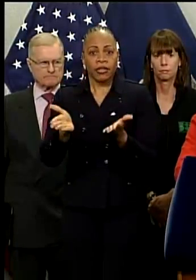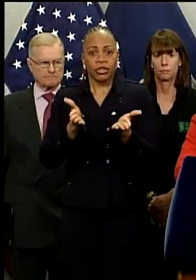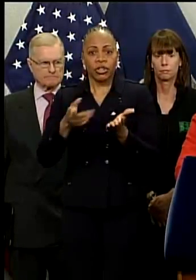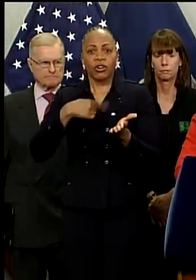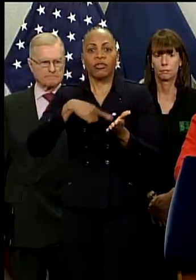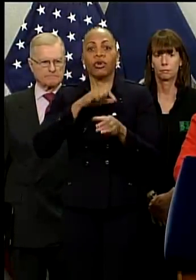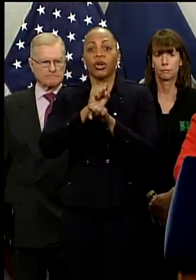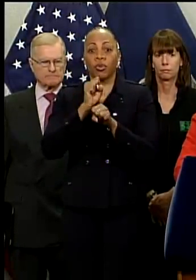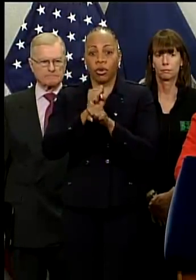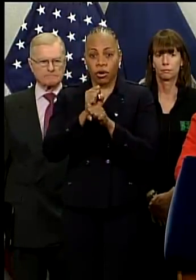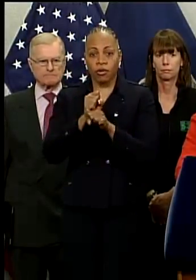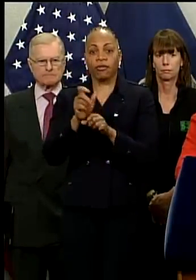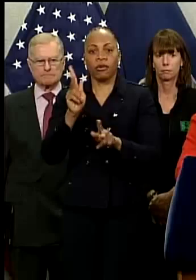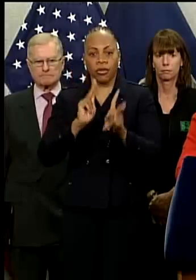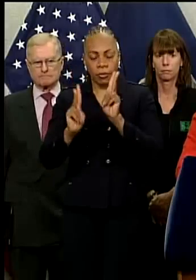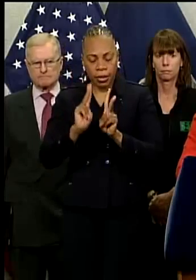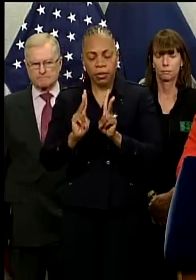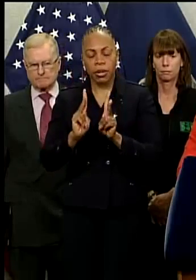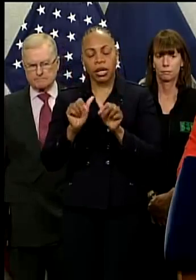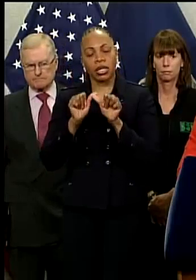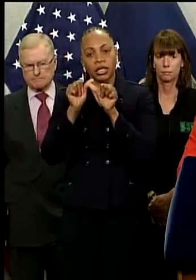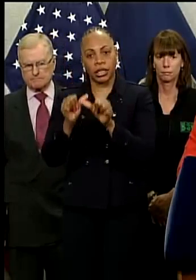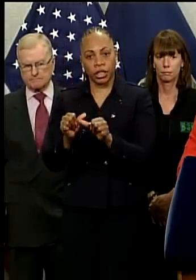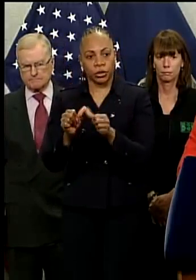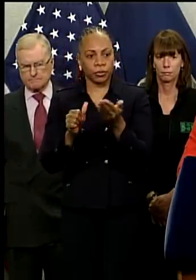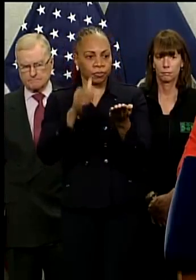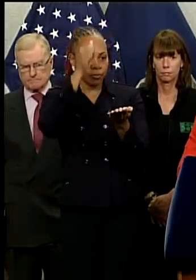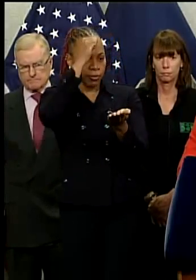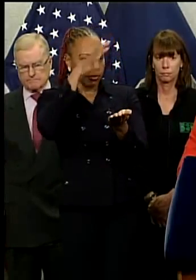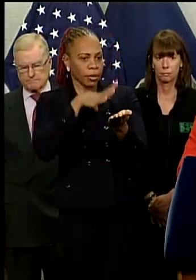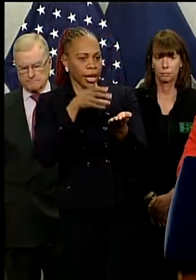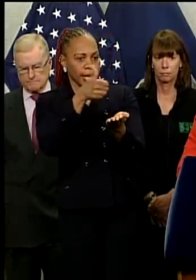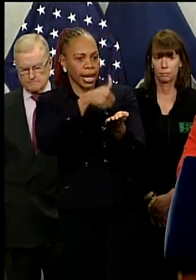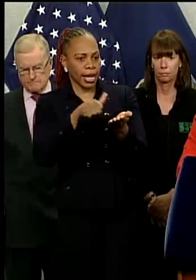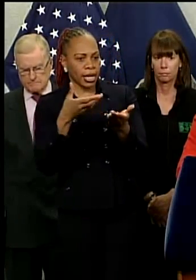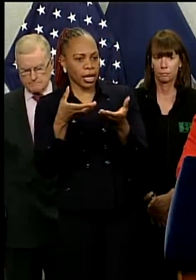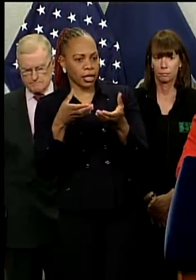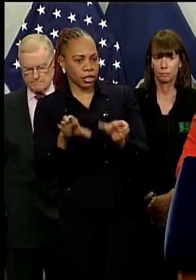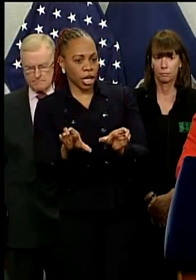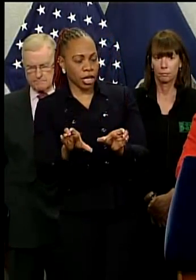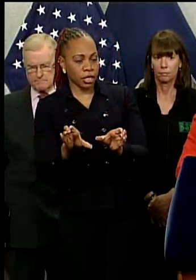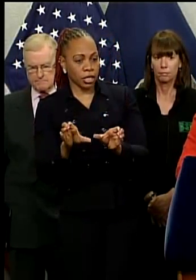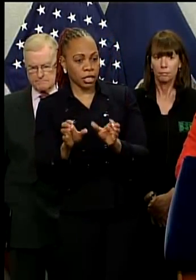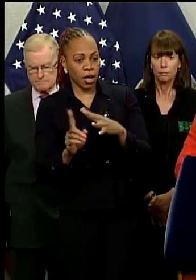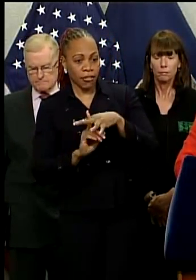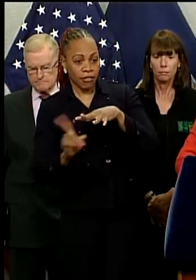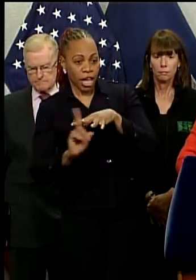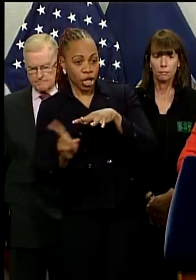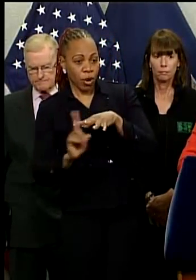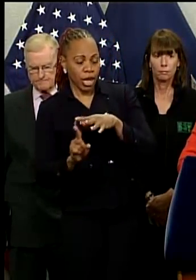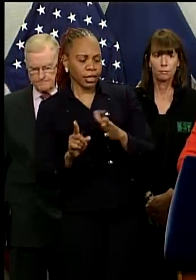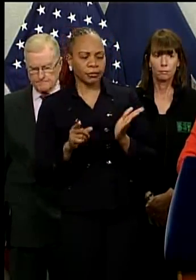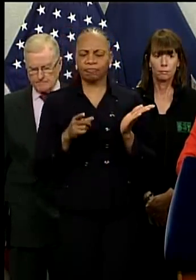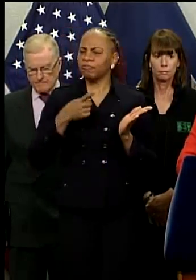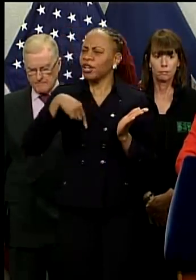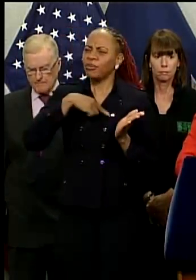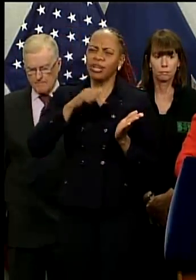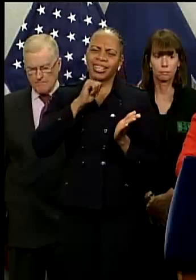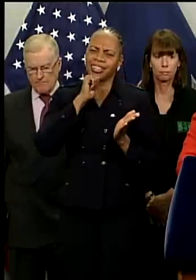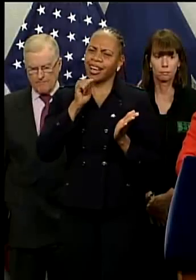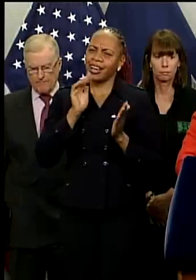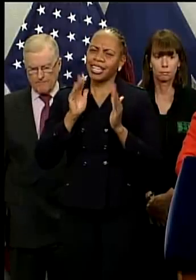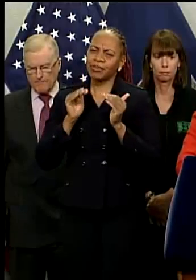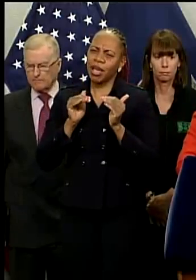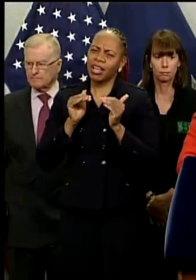public, and we're going to keep doing that, yes? Are there any chances of evacuations, especially in the city? No, we don't anticipate. The tide should be a foot or